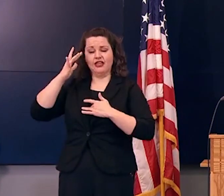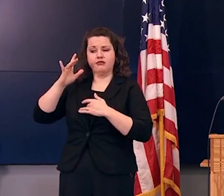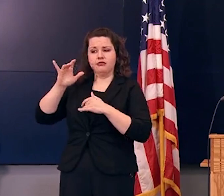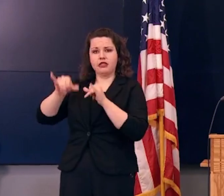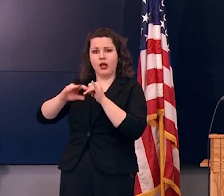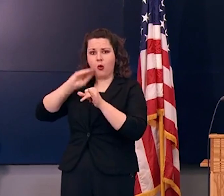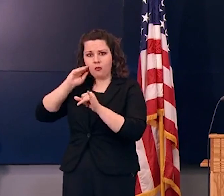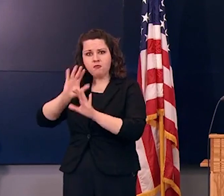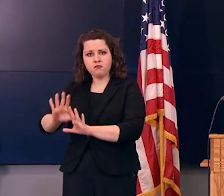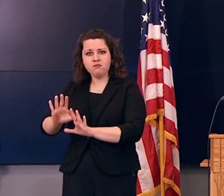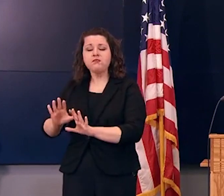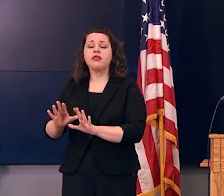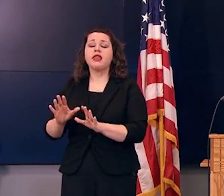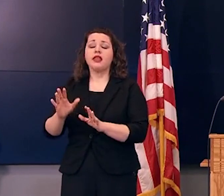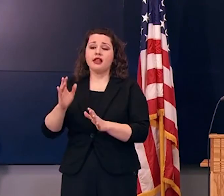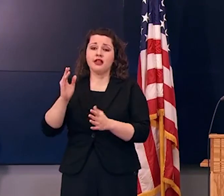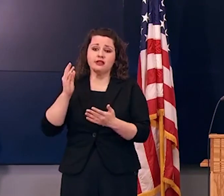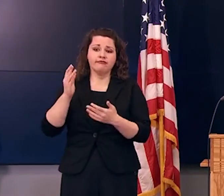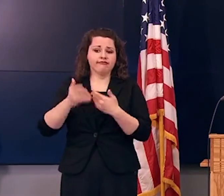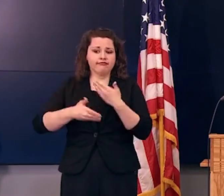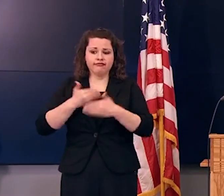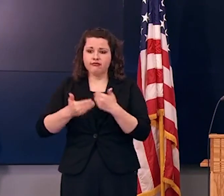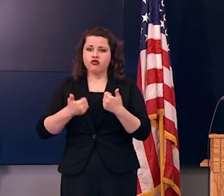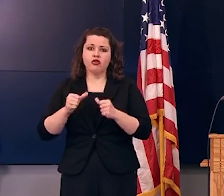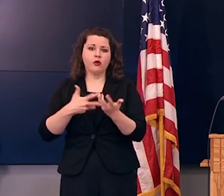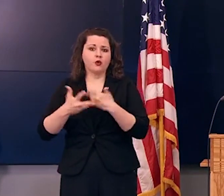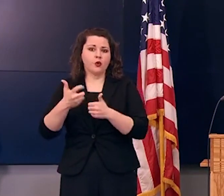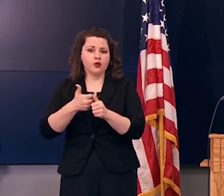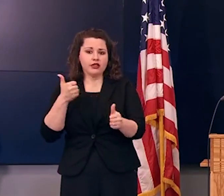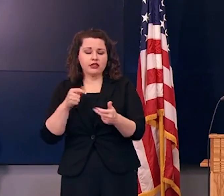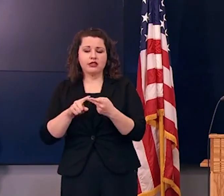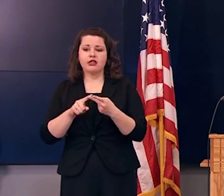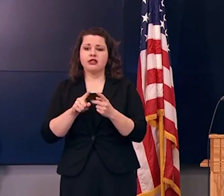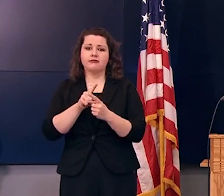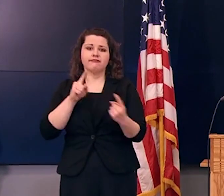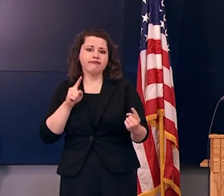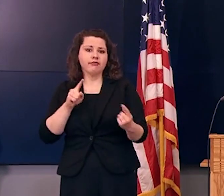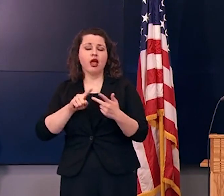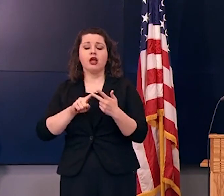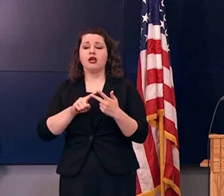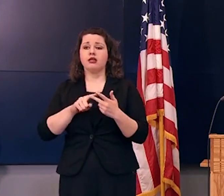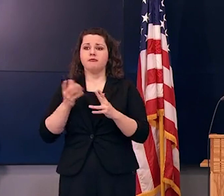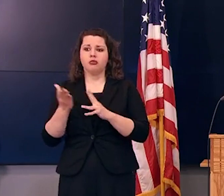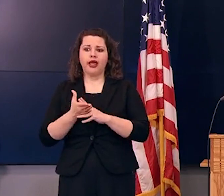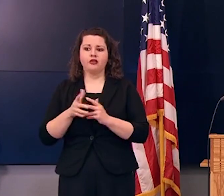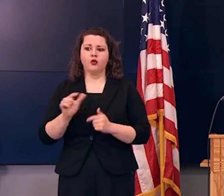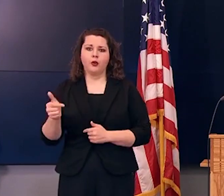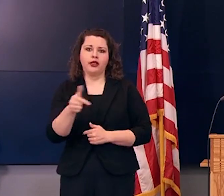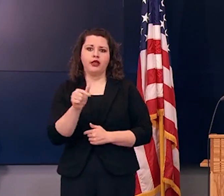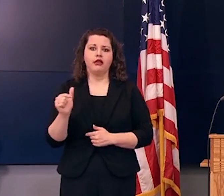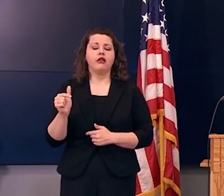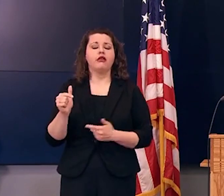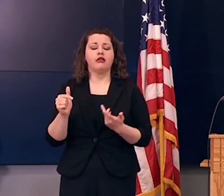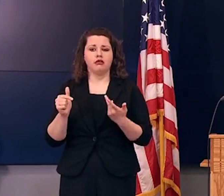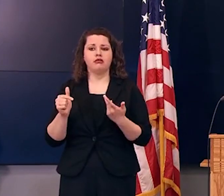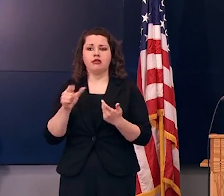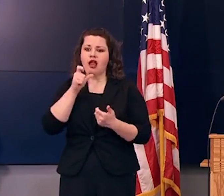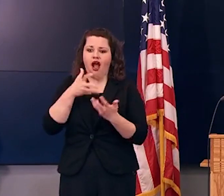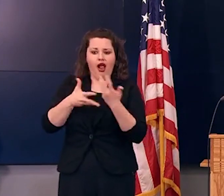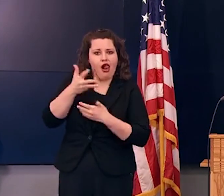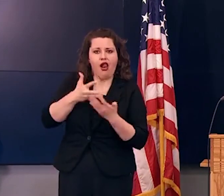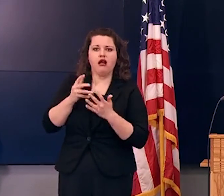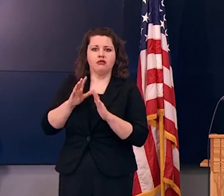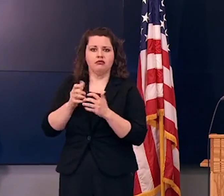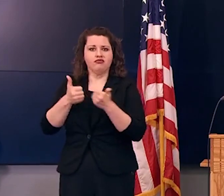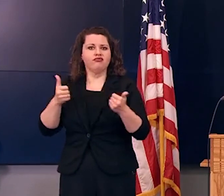home. Take the proper steps to try to social distance, rotate breaks, do what you can in the facilities to help protect your